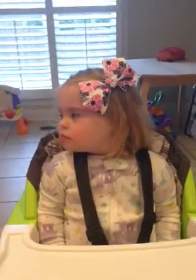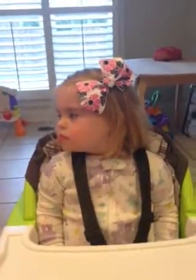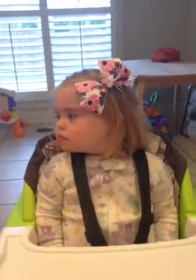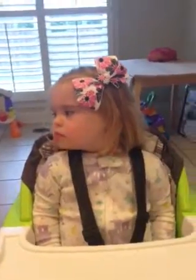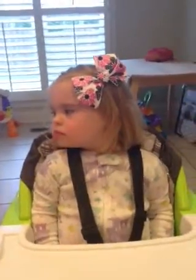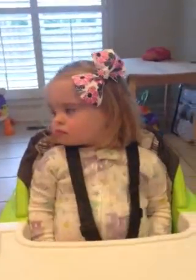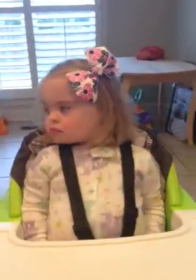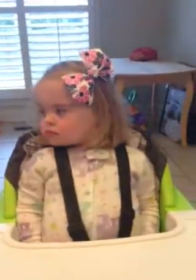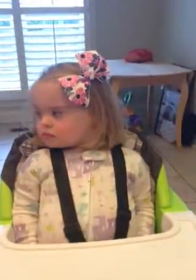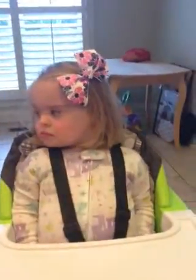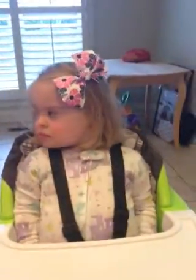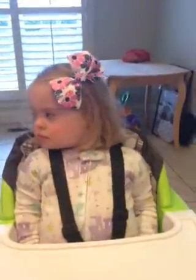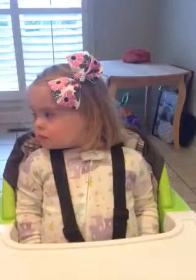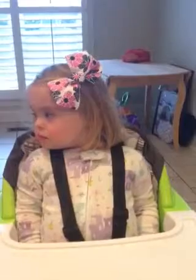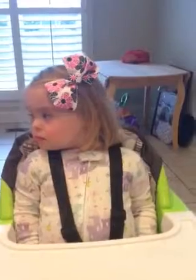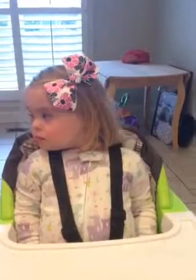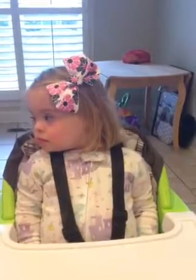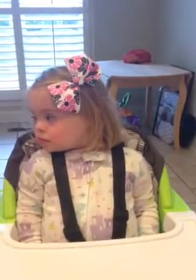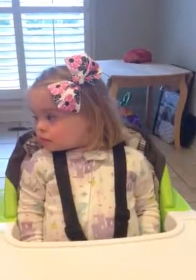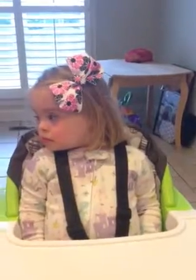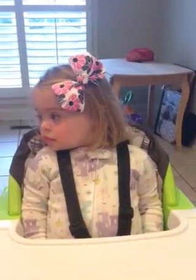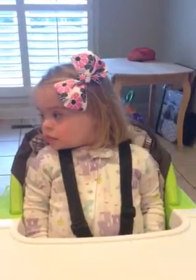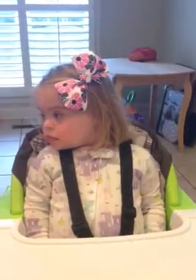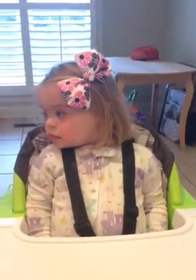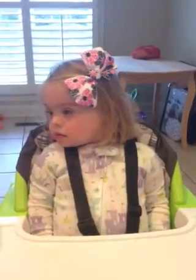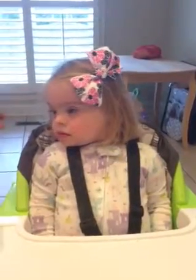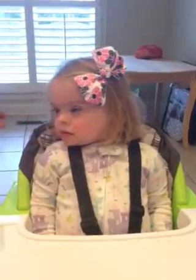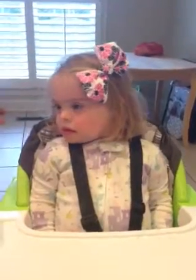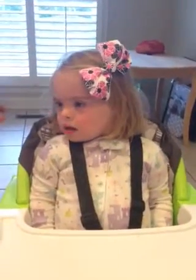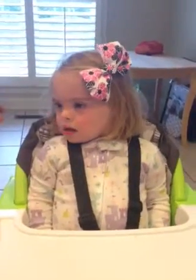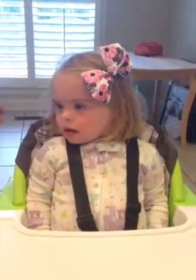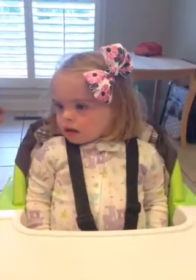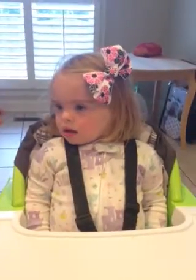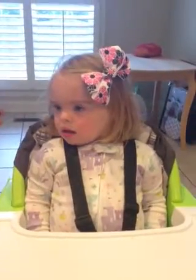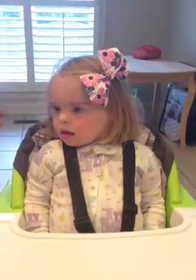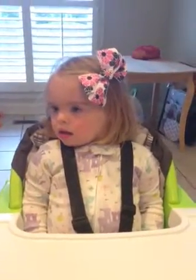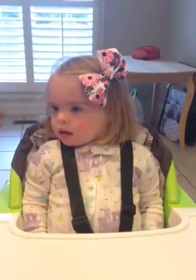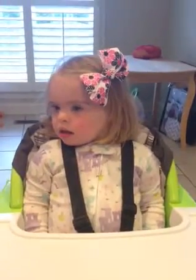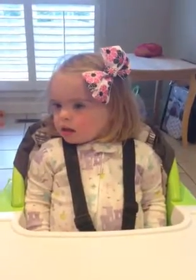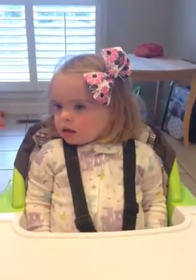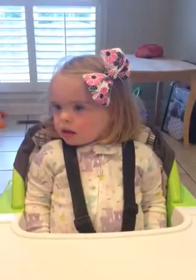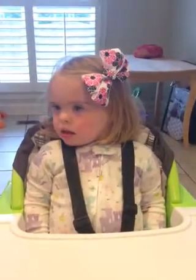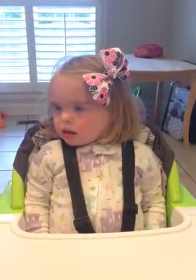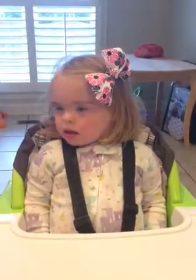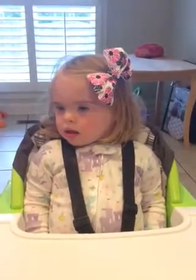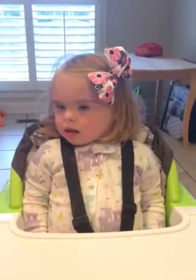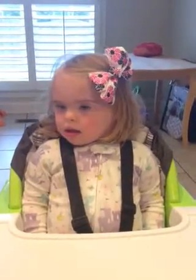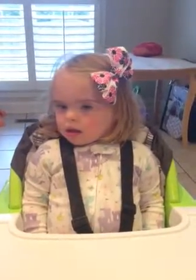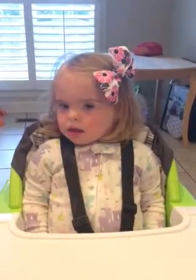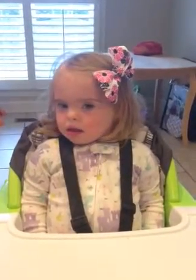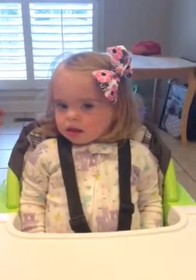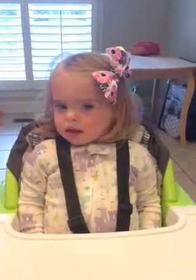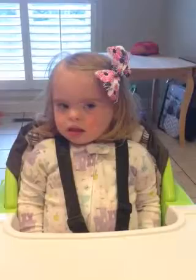say? Say, I'm happy. Lila, can you sign happy? Sign happy.